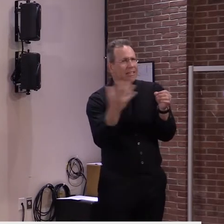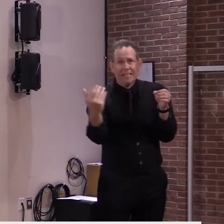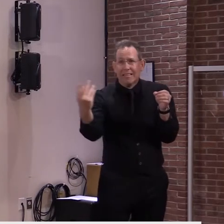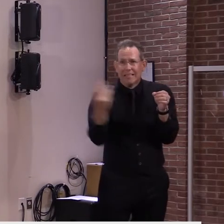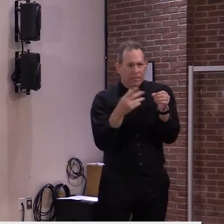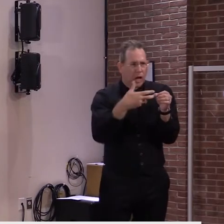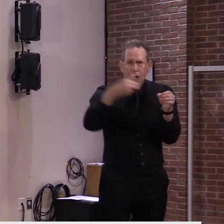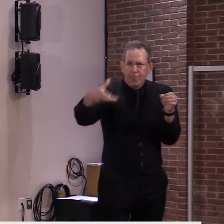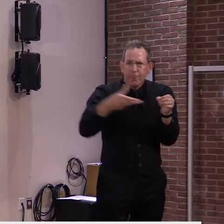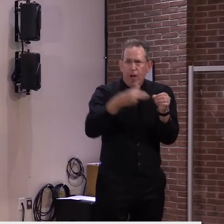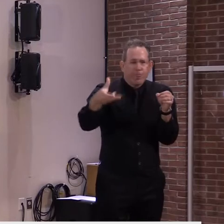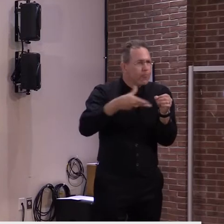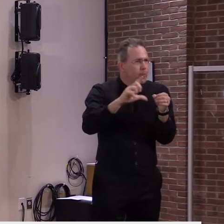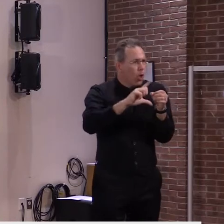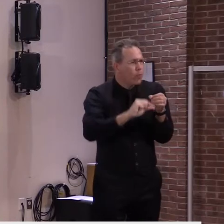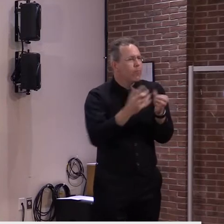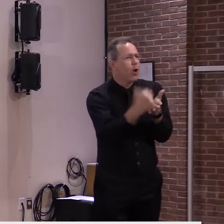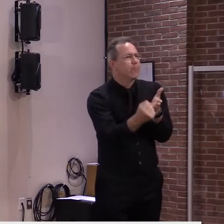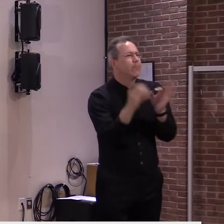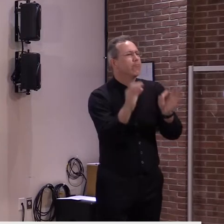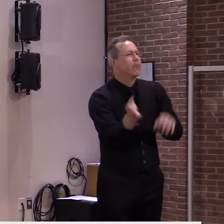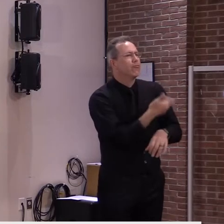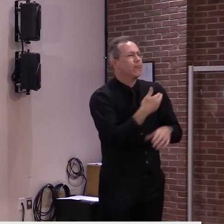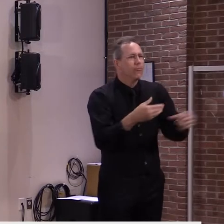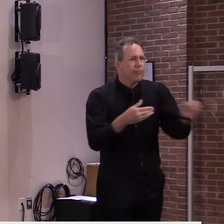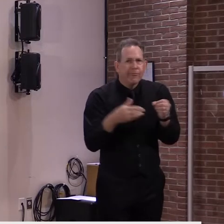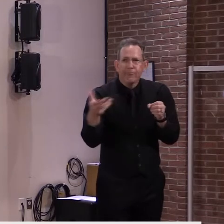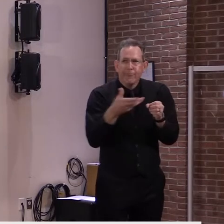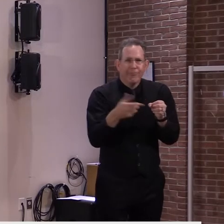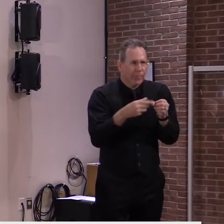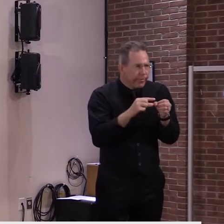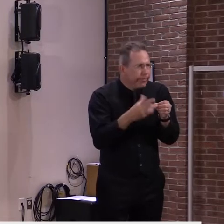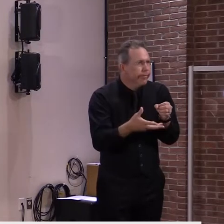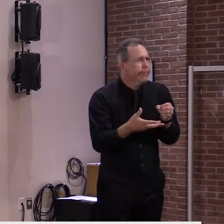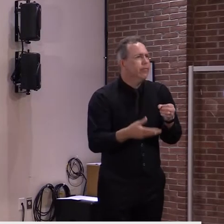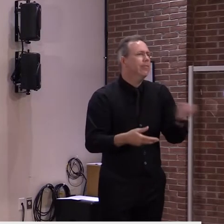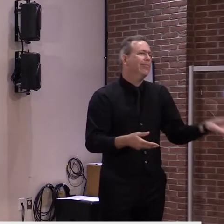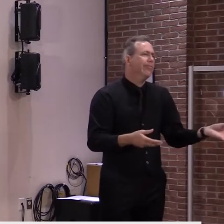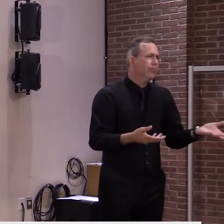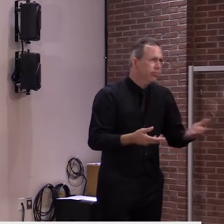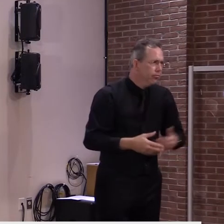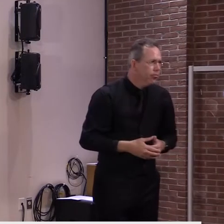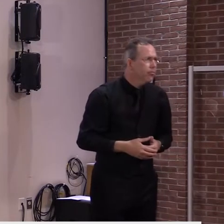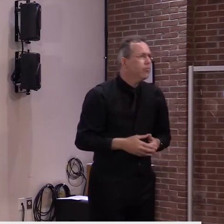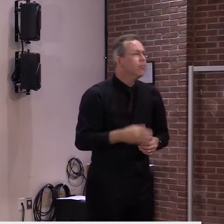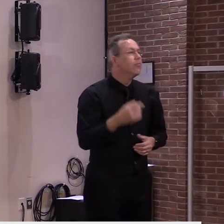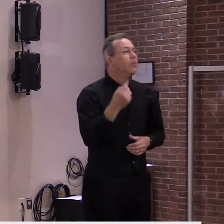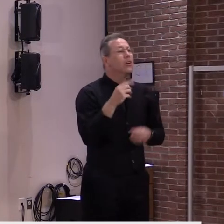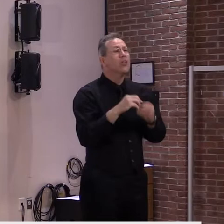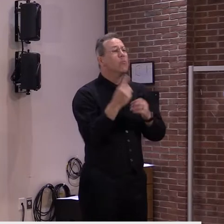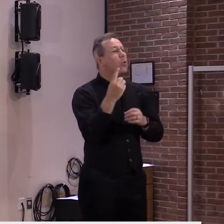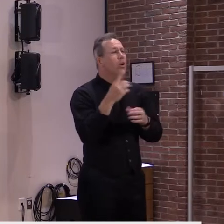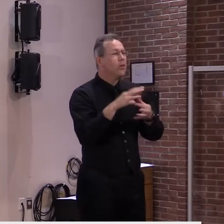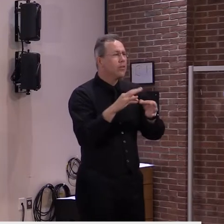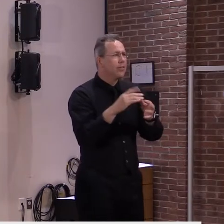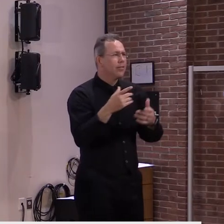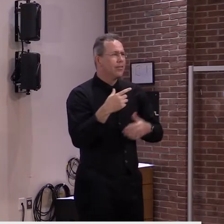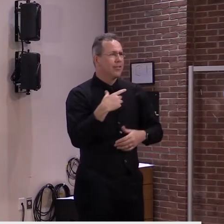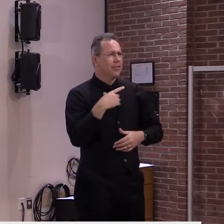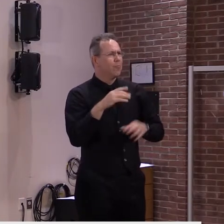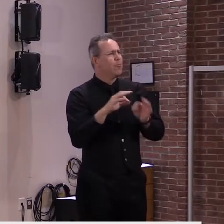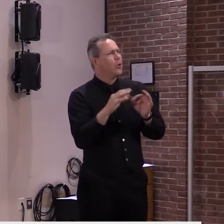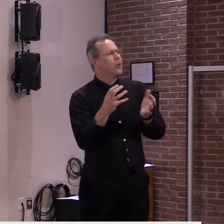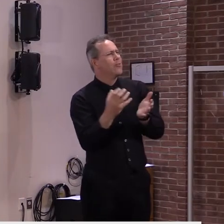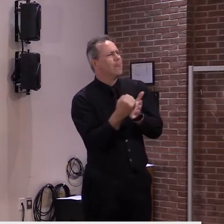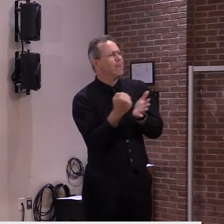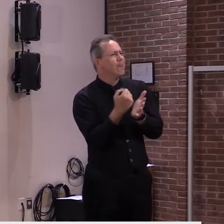with that. We should continue to strive to get as many people vaccinated as possible. And as you bring the vaccine